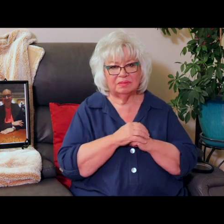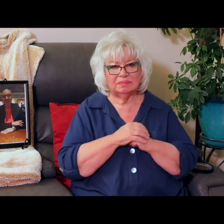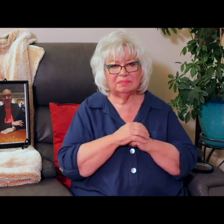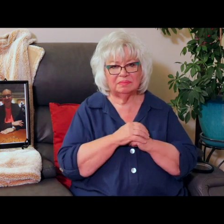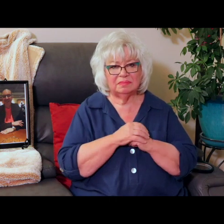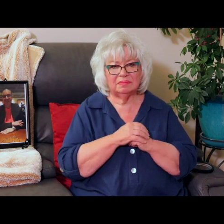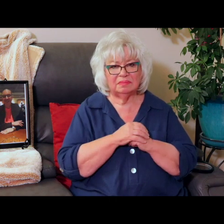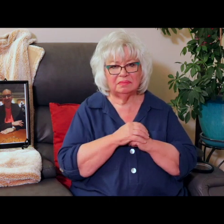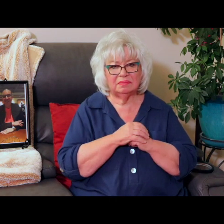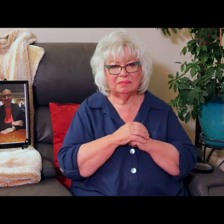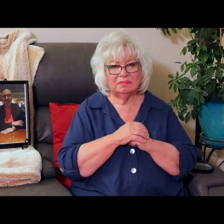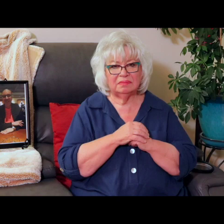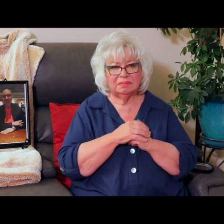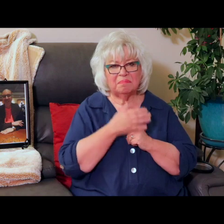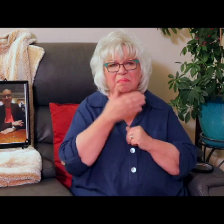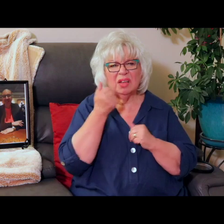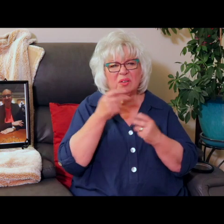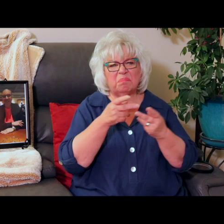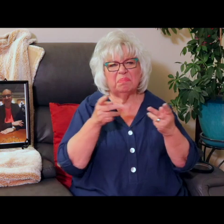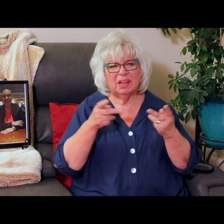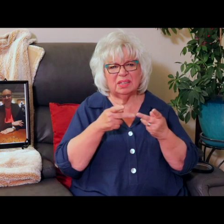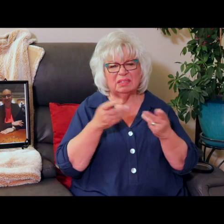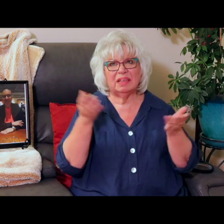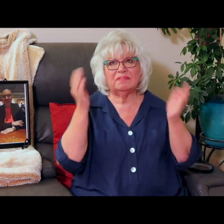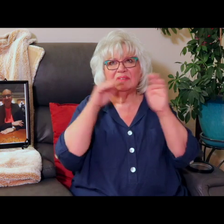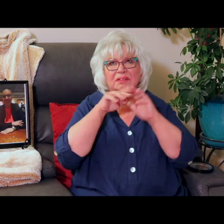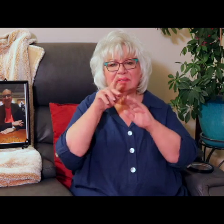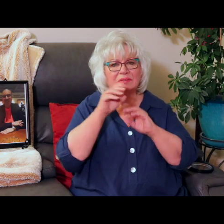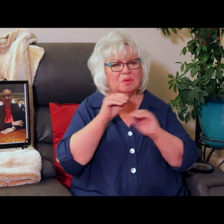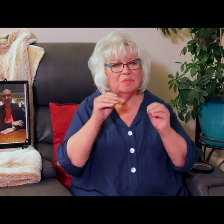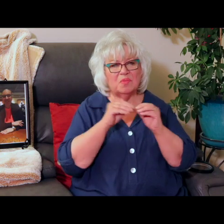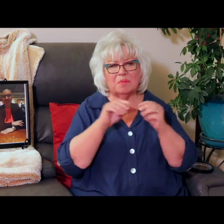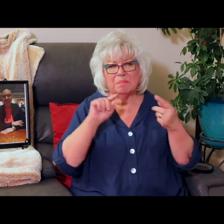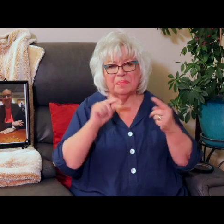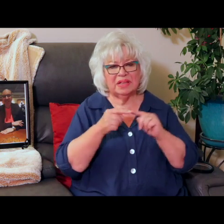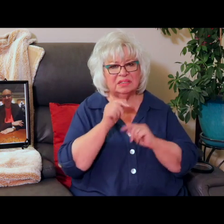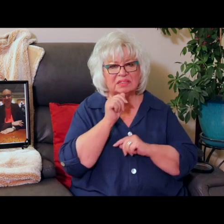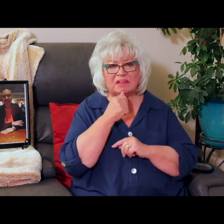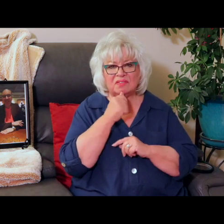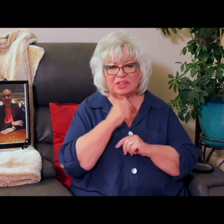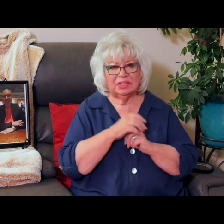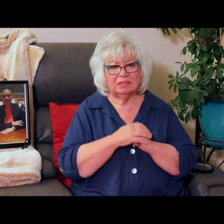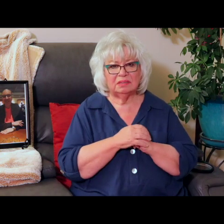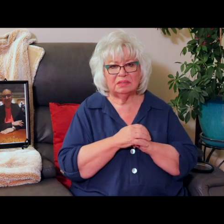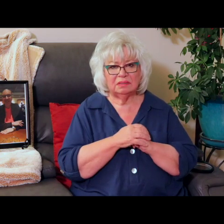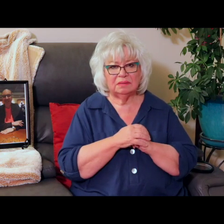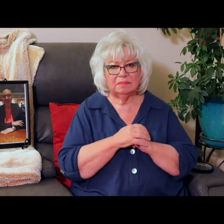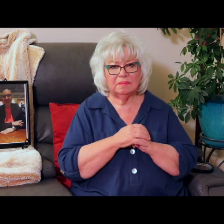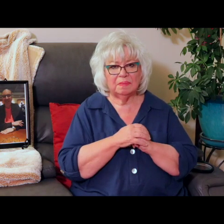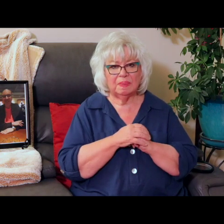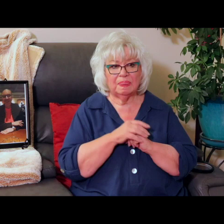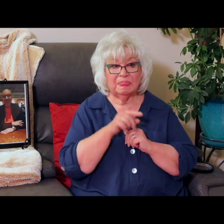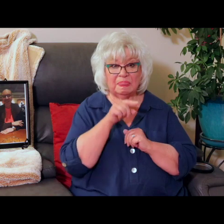And I needed to learn to let go. He's in a better place in heaven. He is not in any pain anymore.